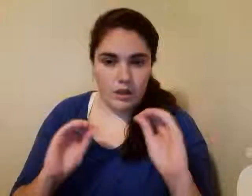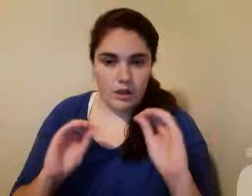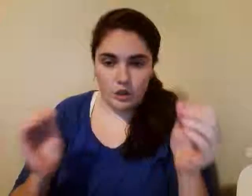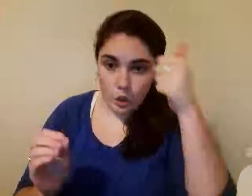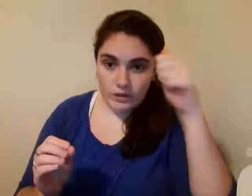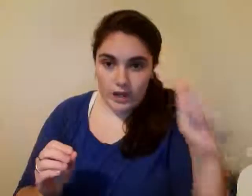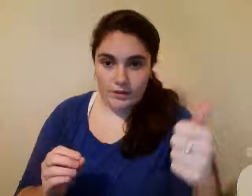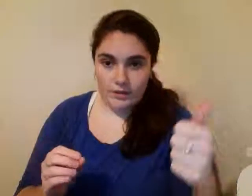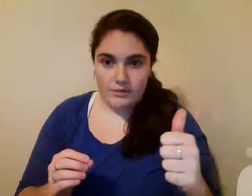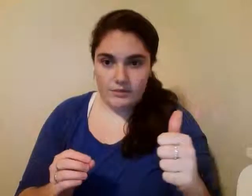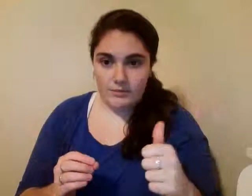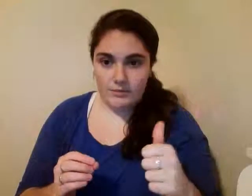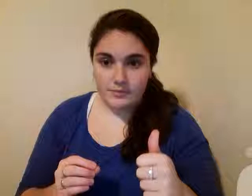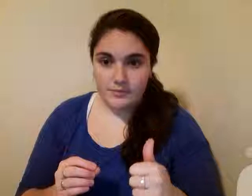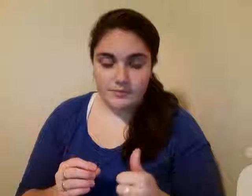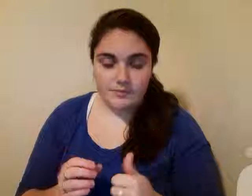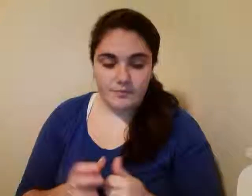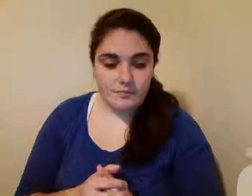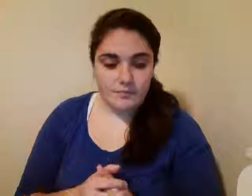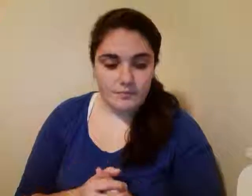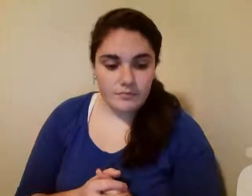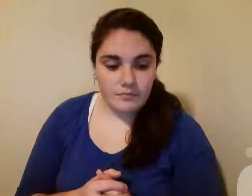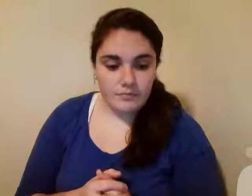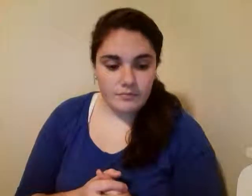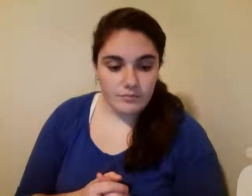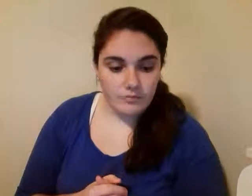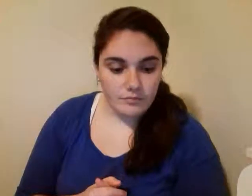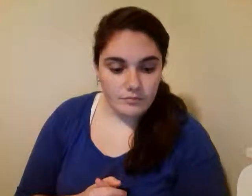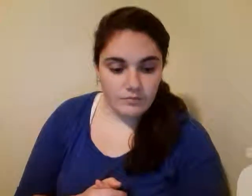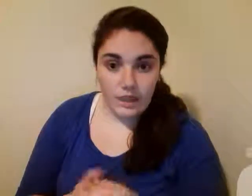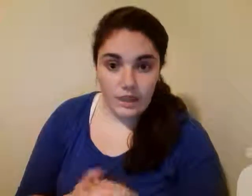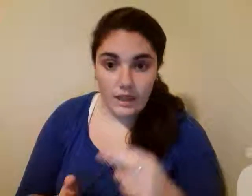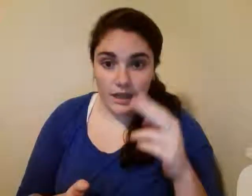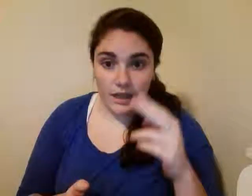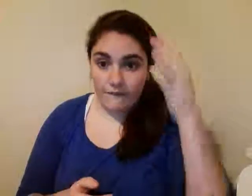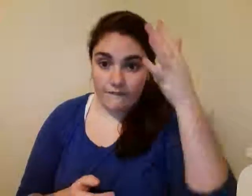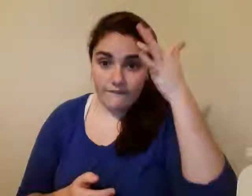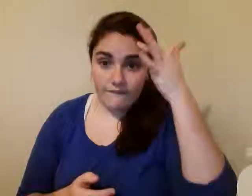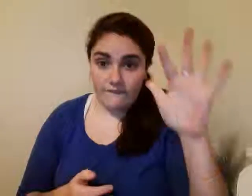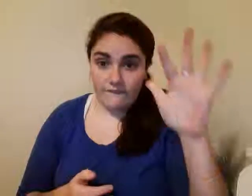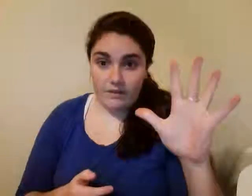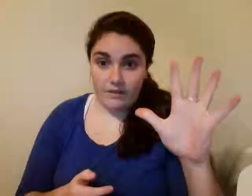Now I have nickels. I have 1, 2, 3,